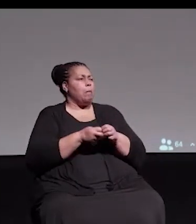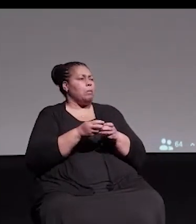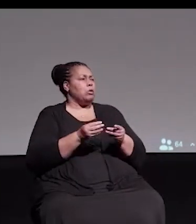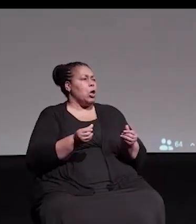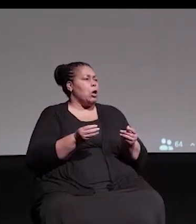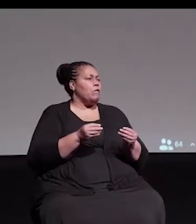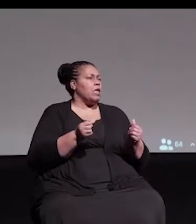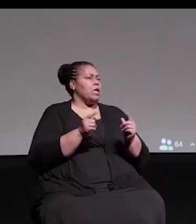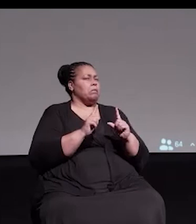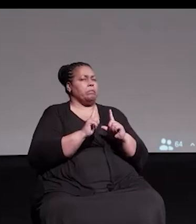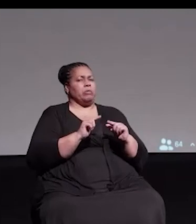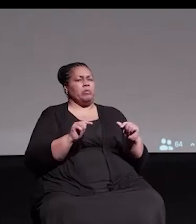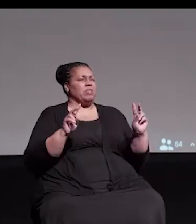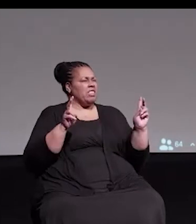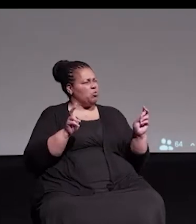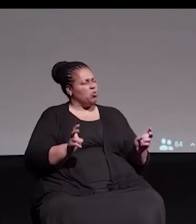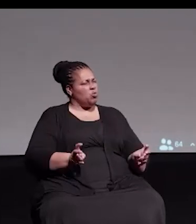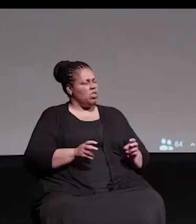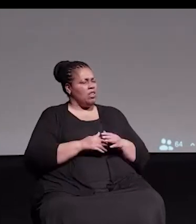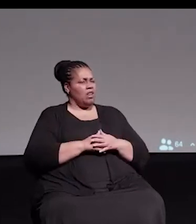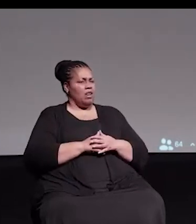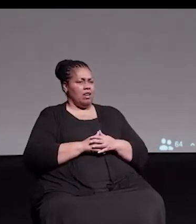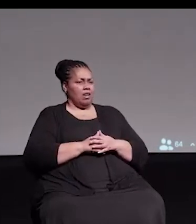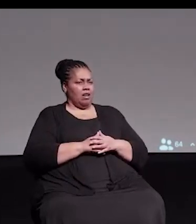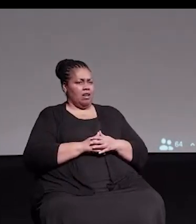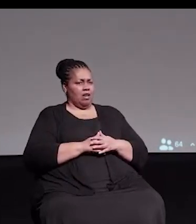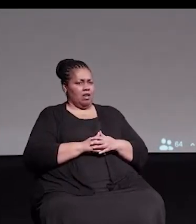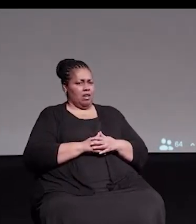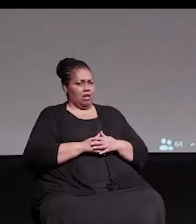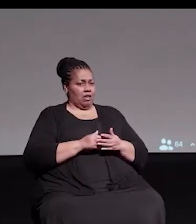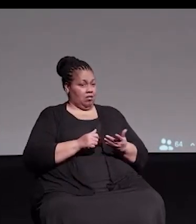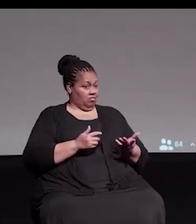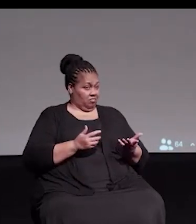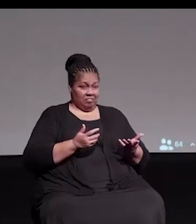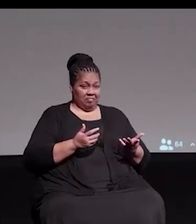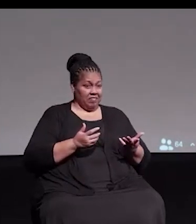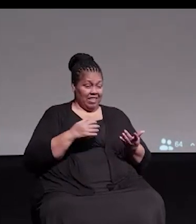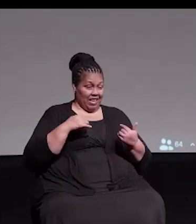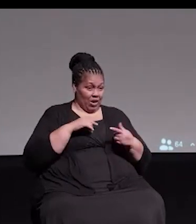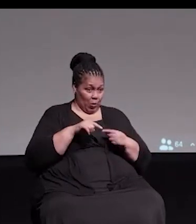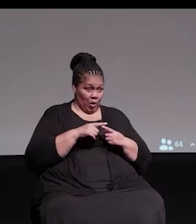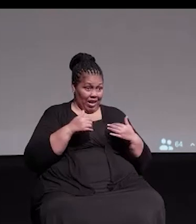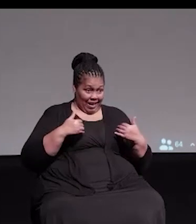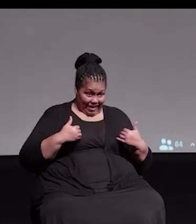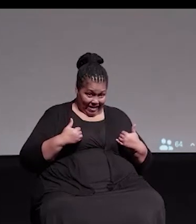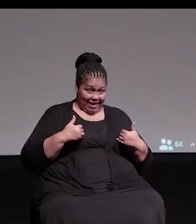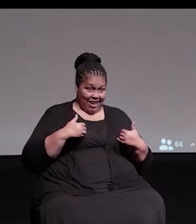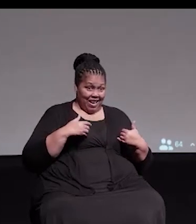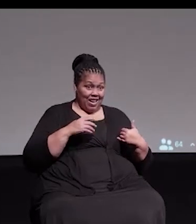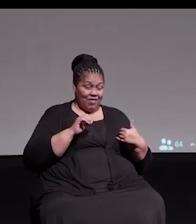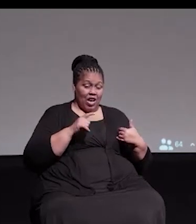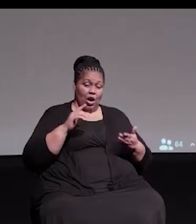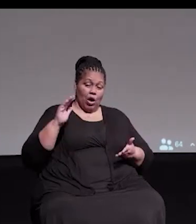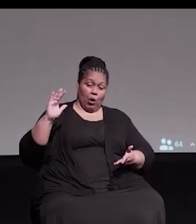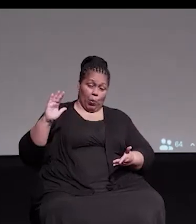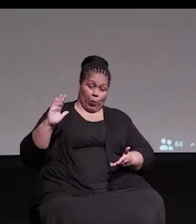solving issues, you know, and when there is space, when that workload is sort of